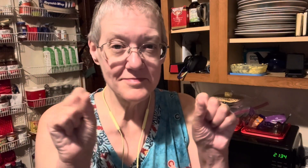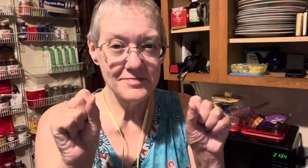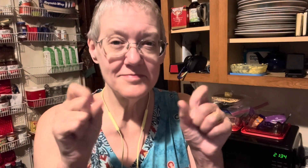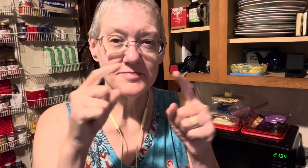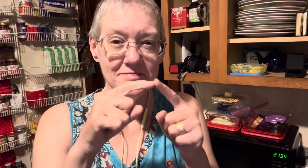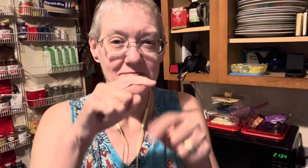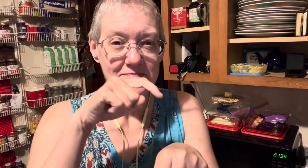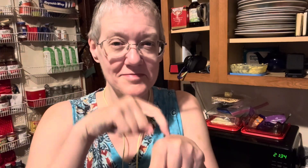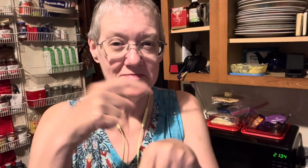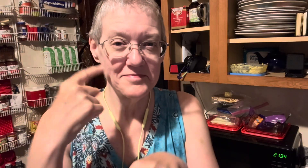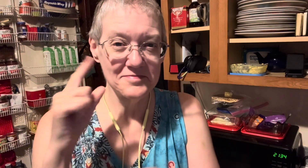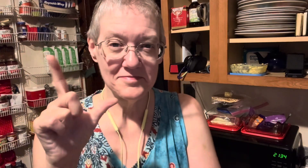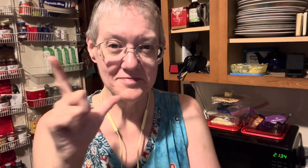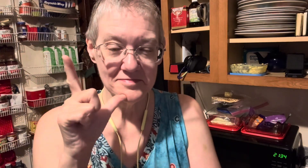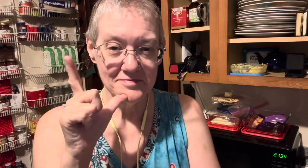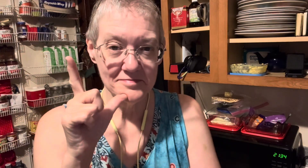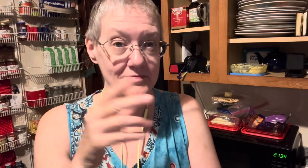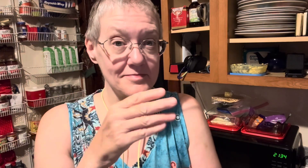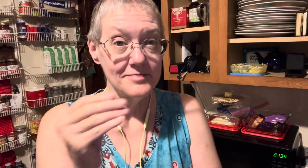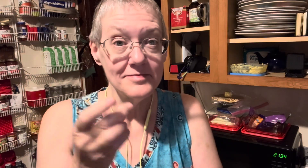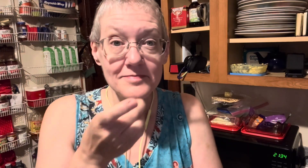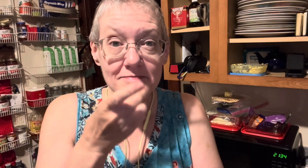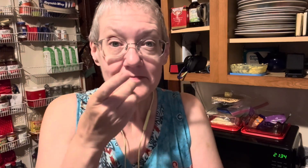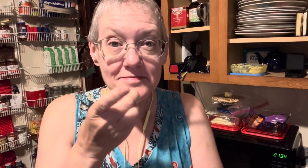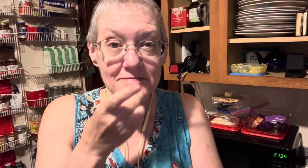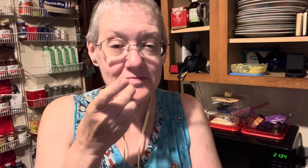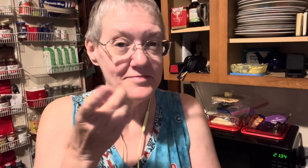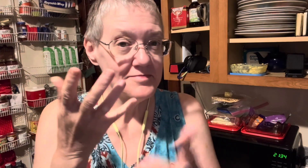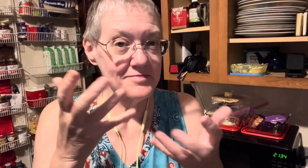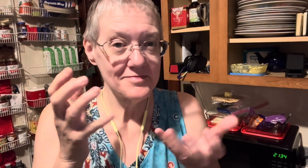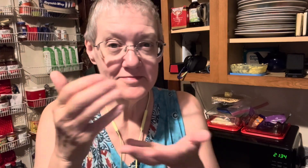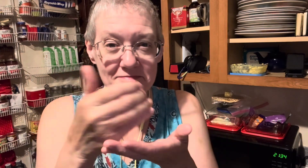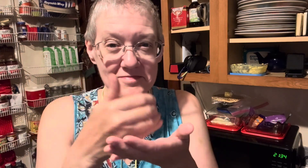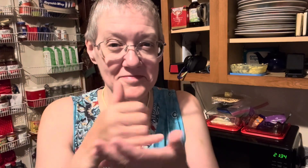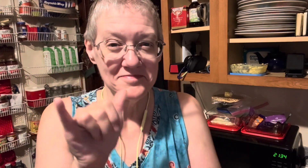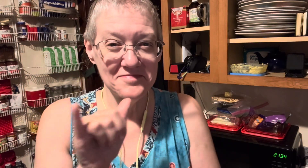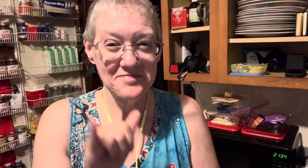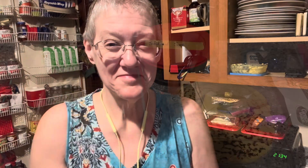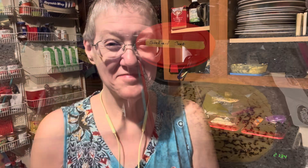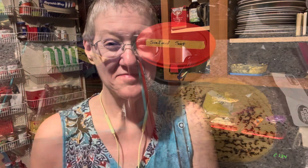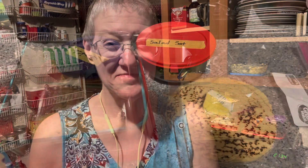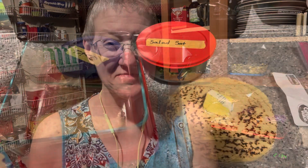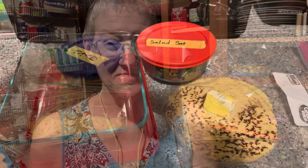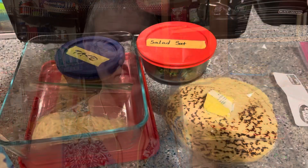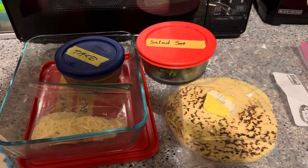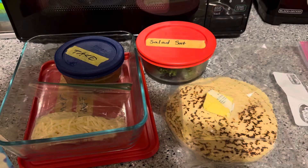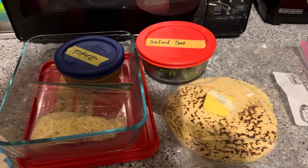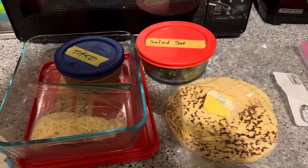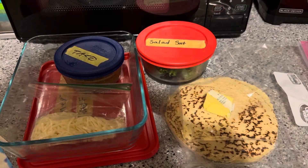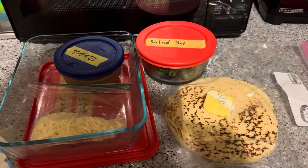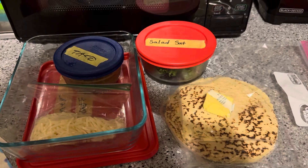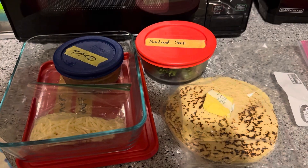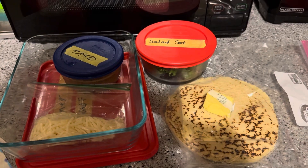Now I'll put this in the fridge until it's time to cook it for lunch. And for dinner, I've already gathered the ingredients too.